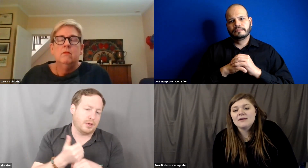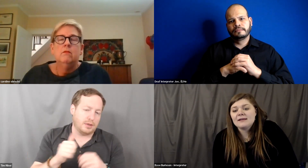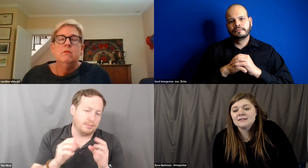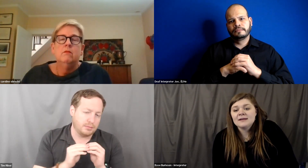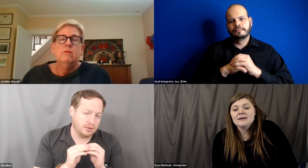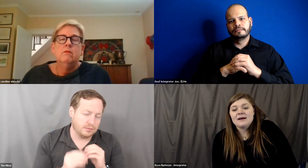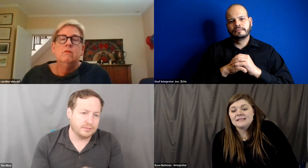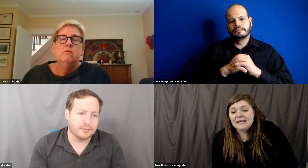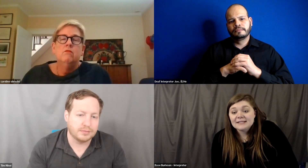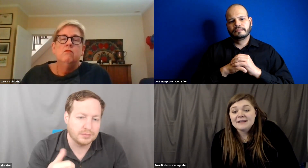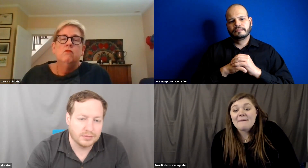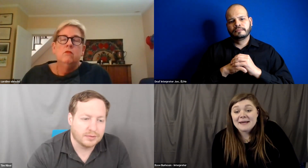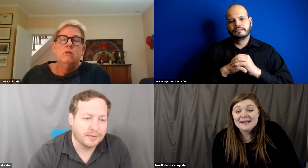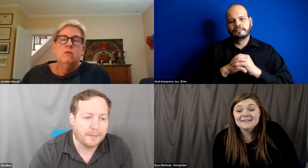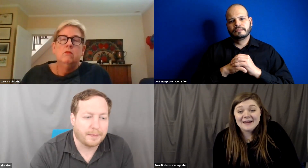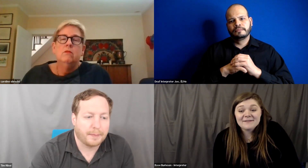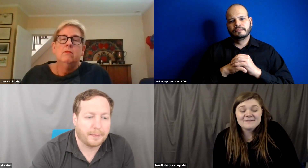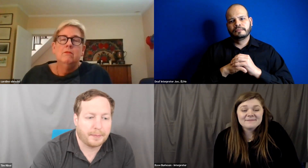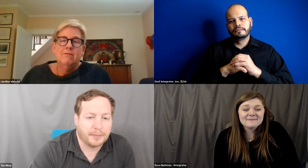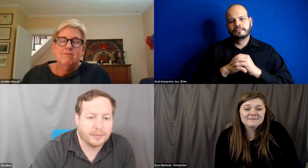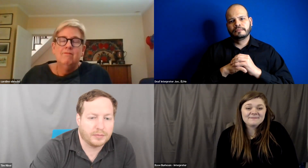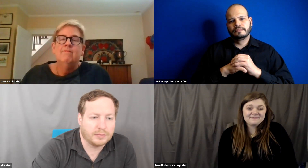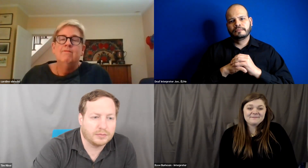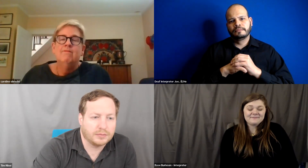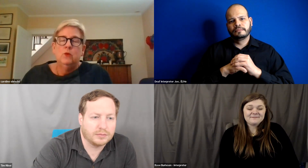not yet set that meeting date.